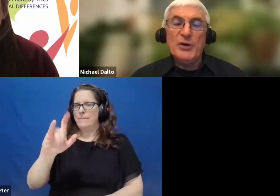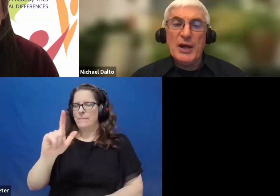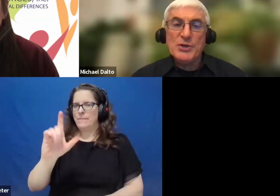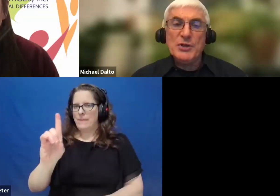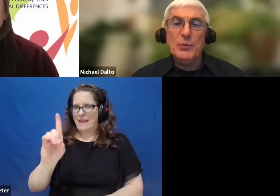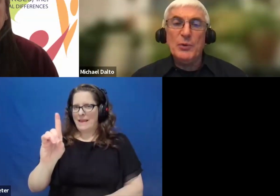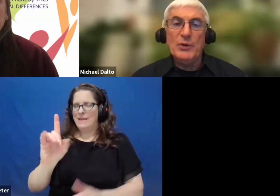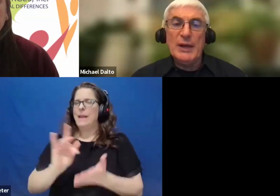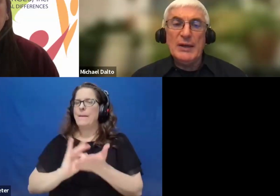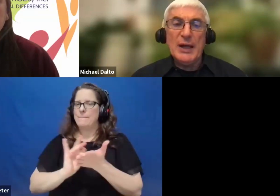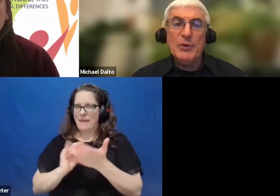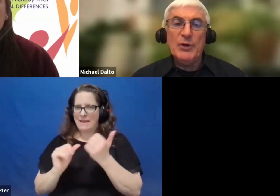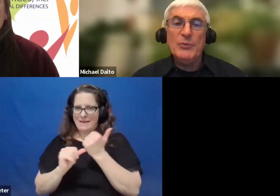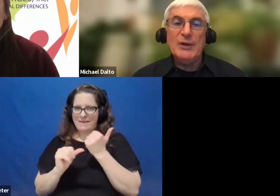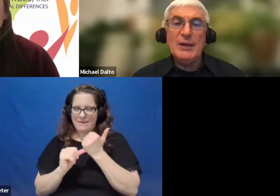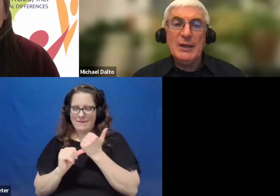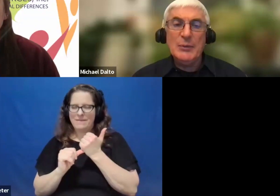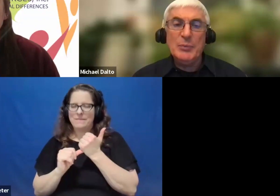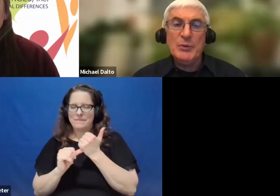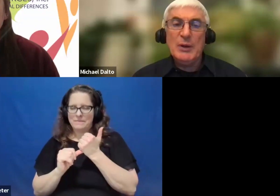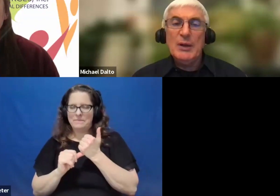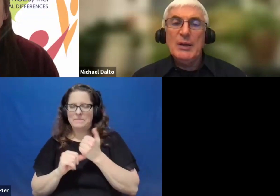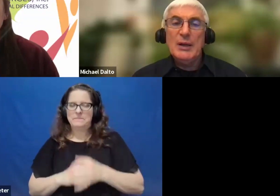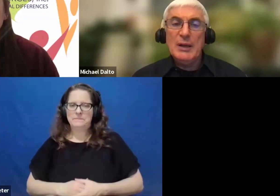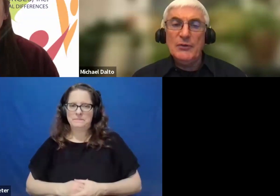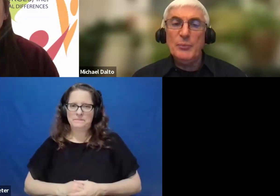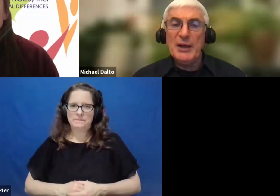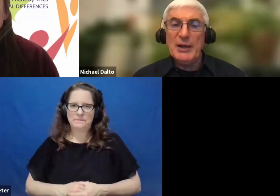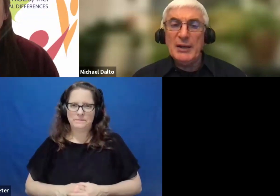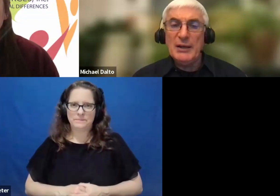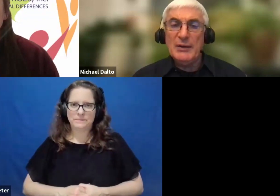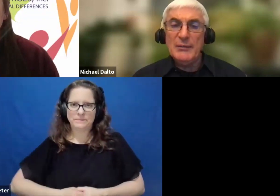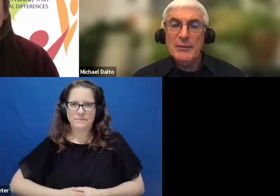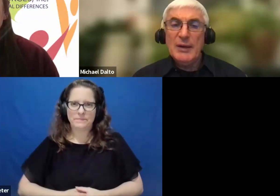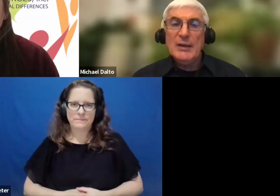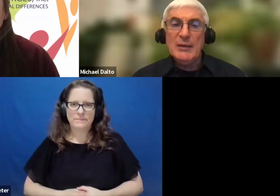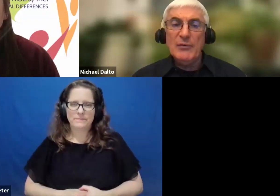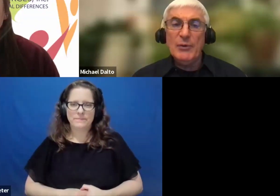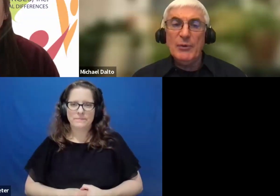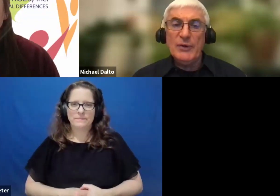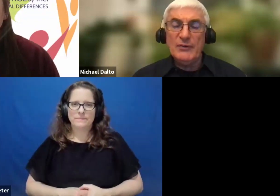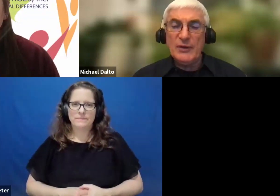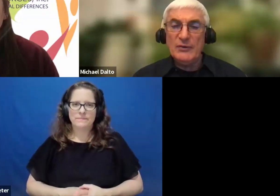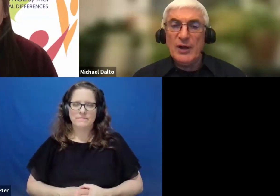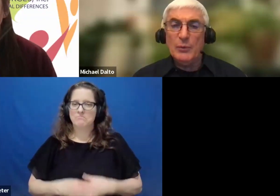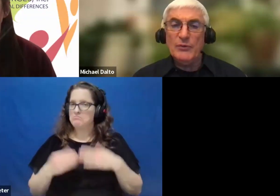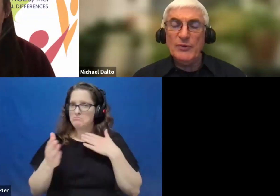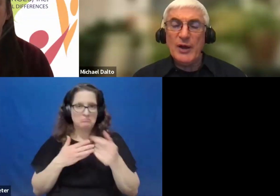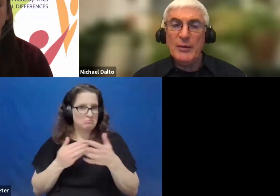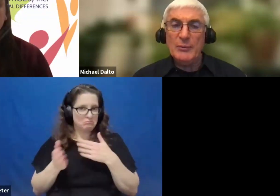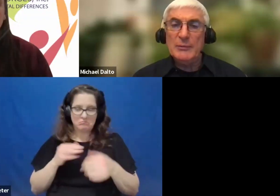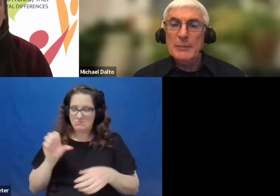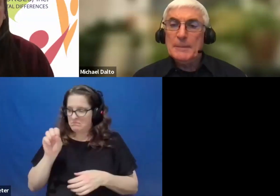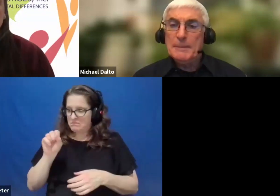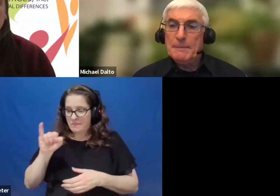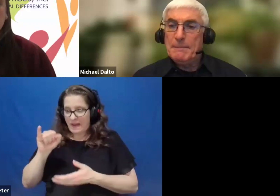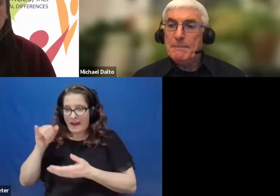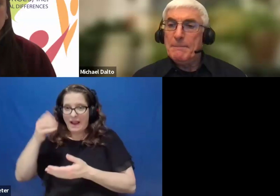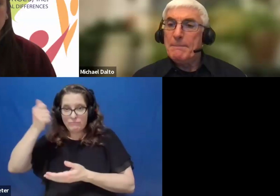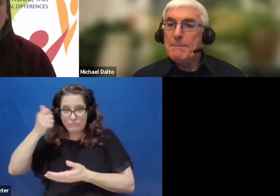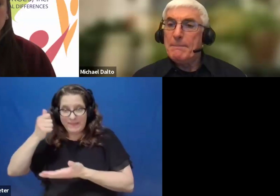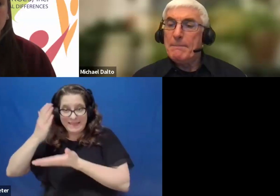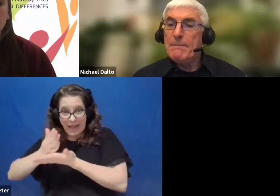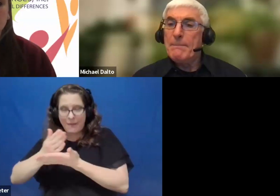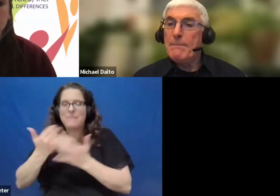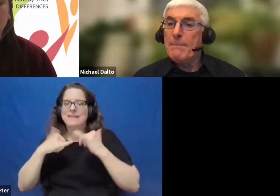there's a protection that will enable him to keep his Medicaid, even though his SSI would stop.